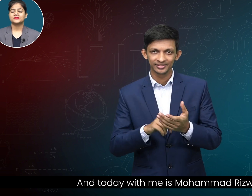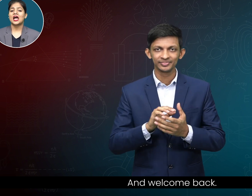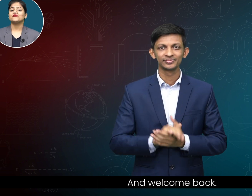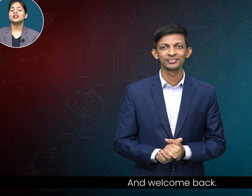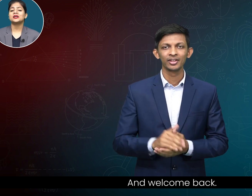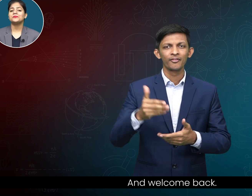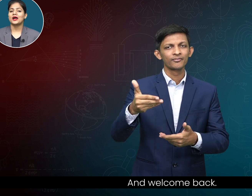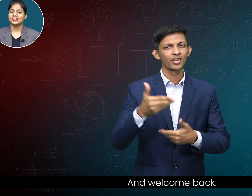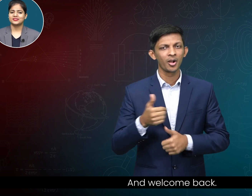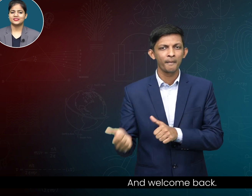And welcome back.